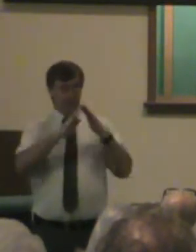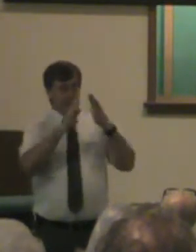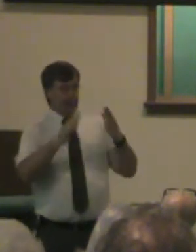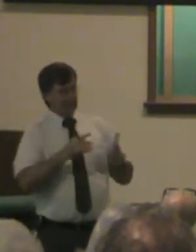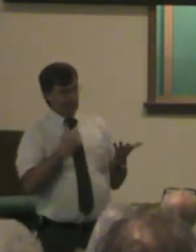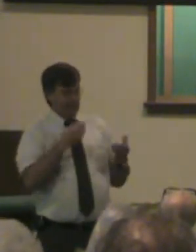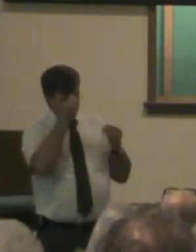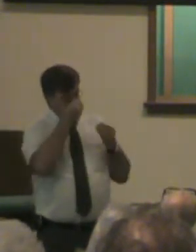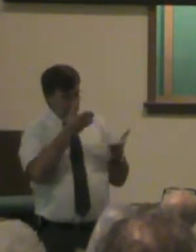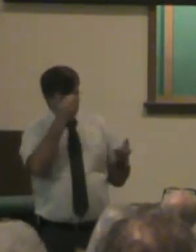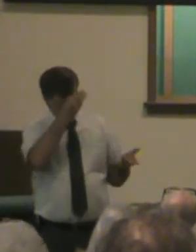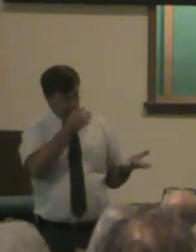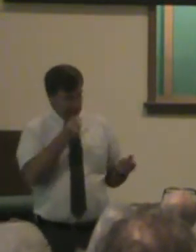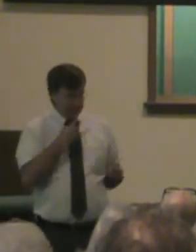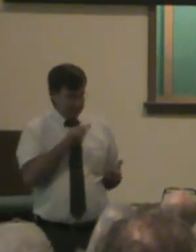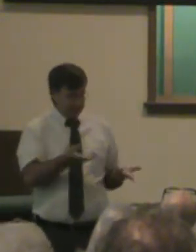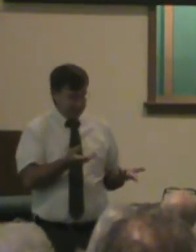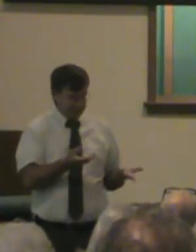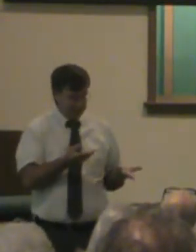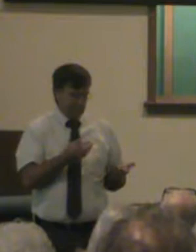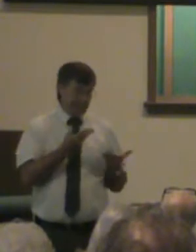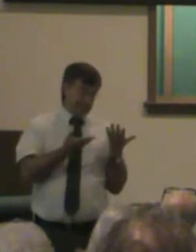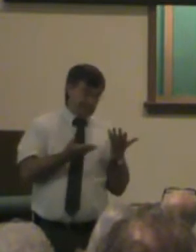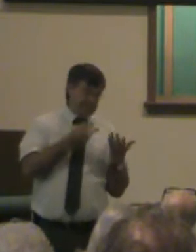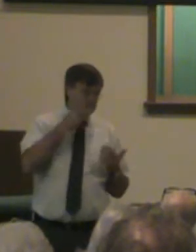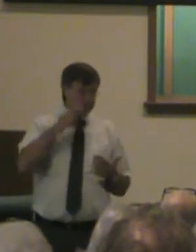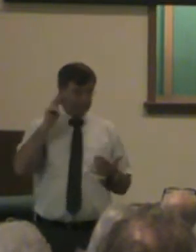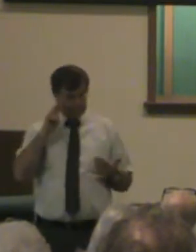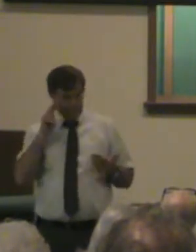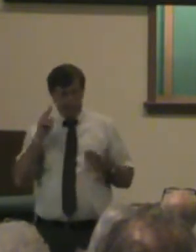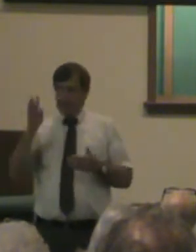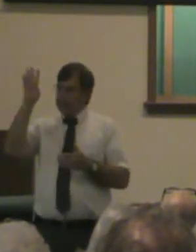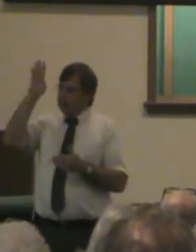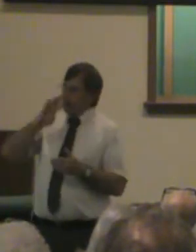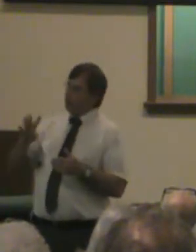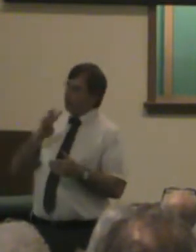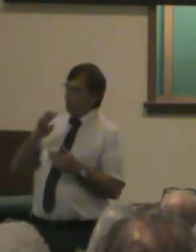What did you got, Dad? Well, the other day God was talking to me, and he told me